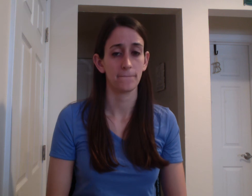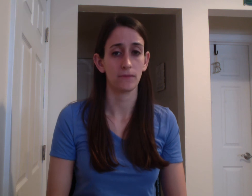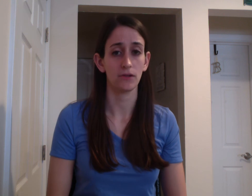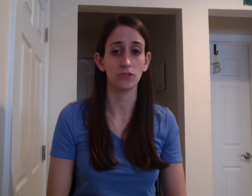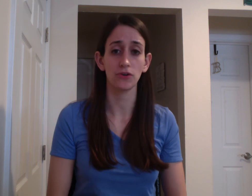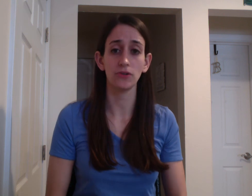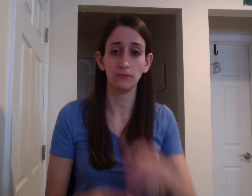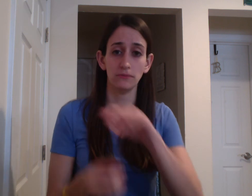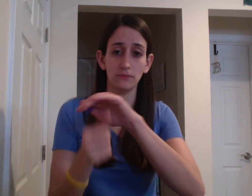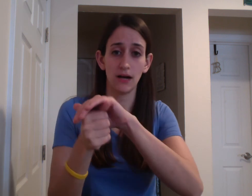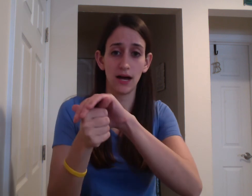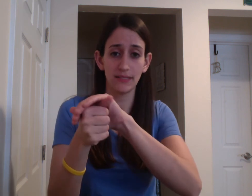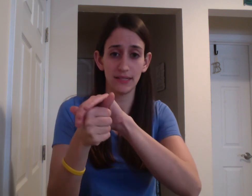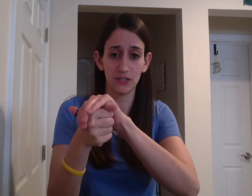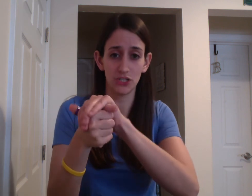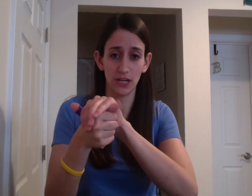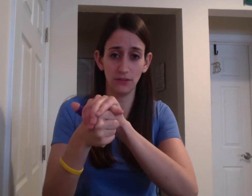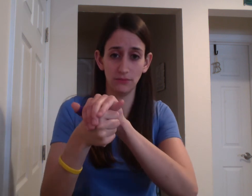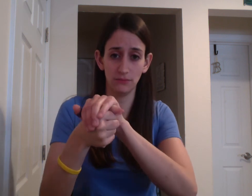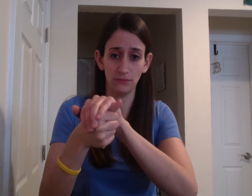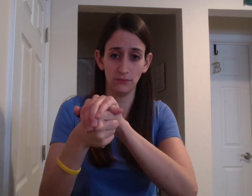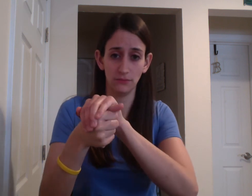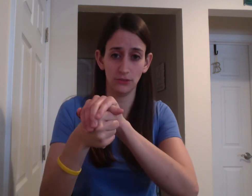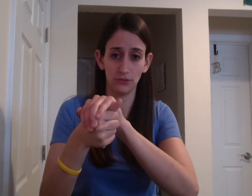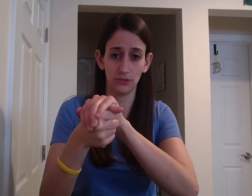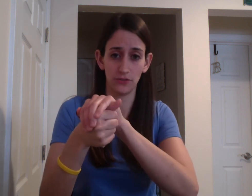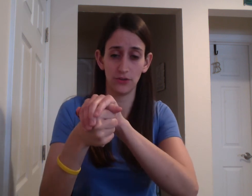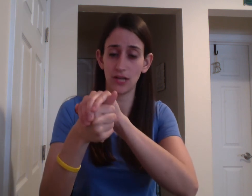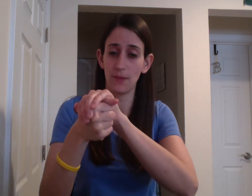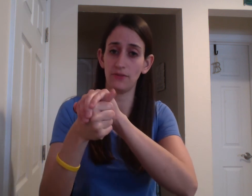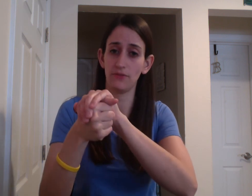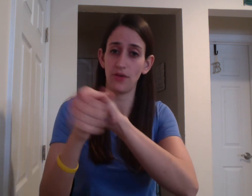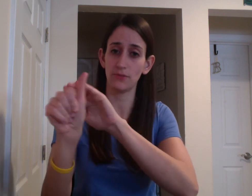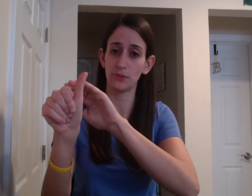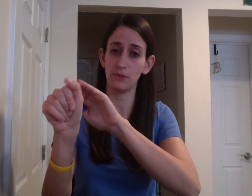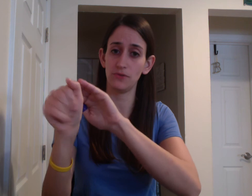A turtle hides in his shell, so just your dominant thumb should be moving.